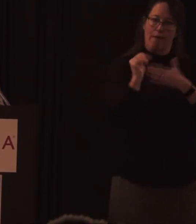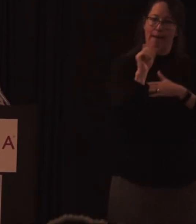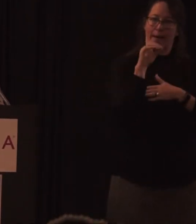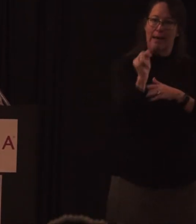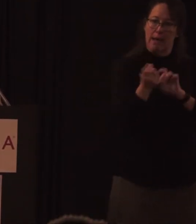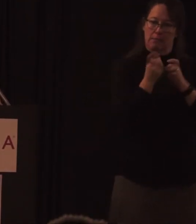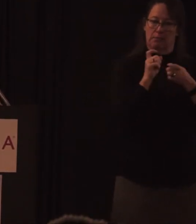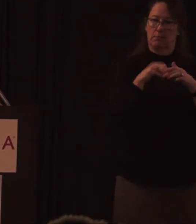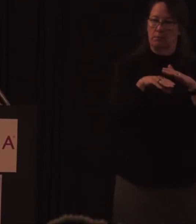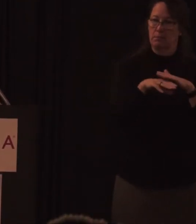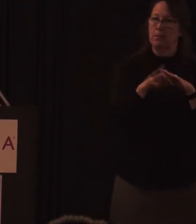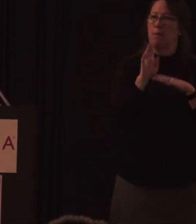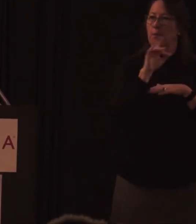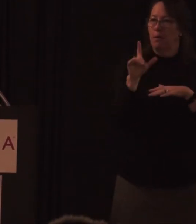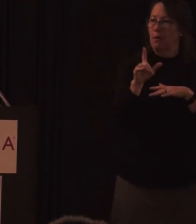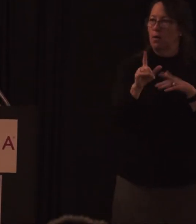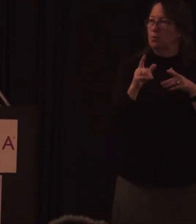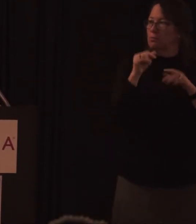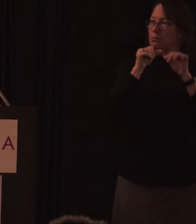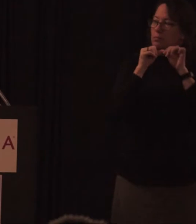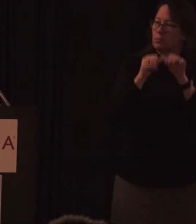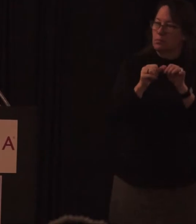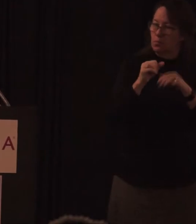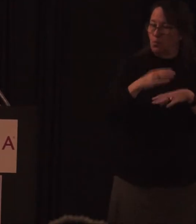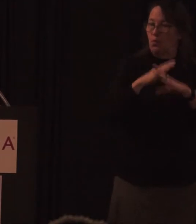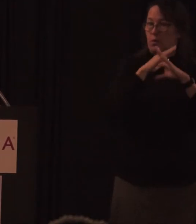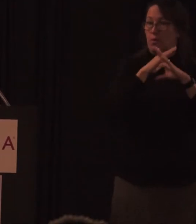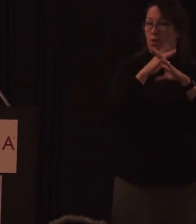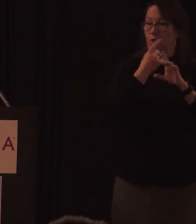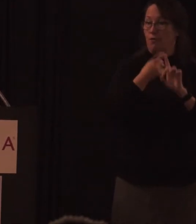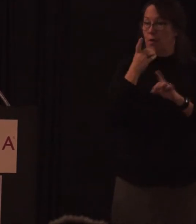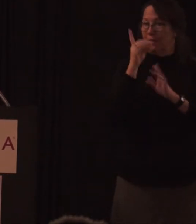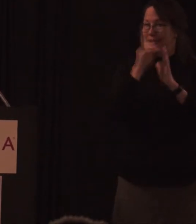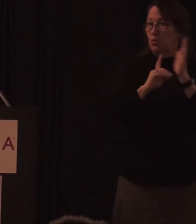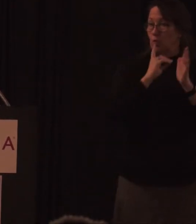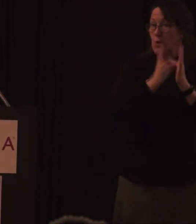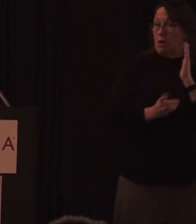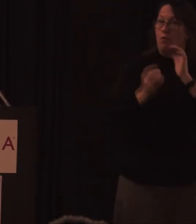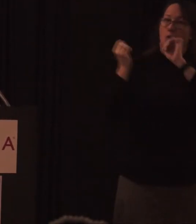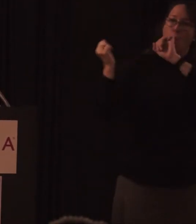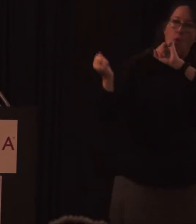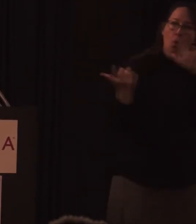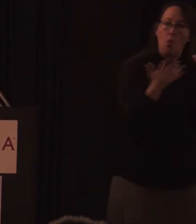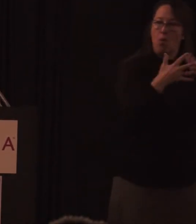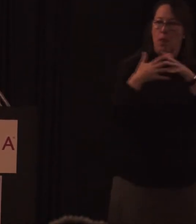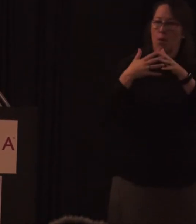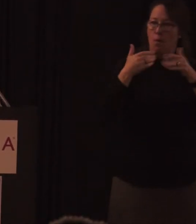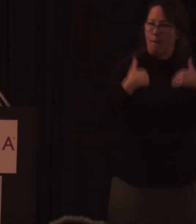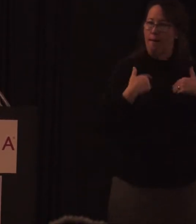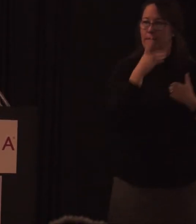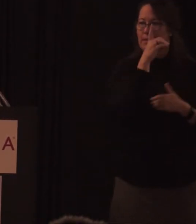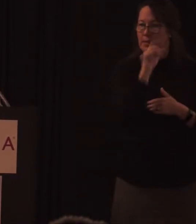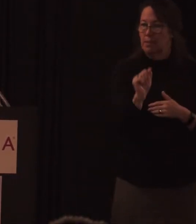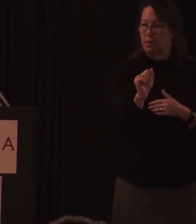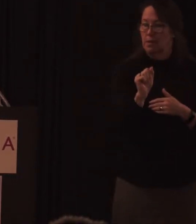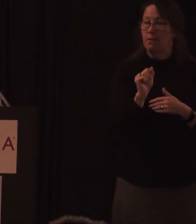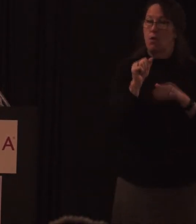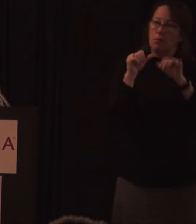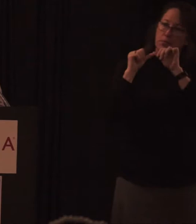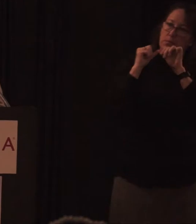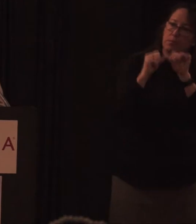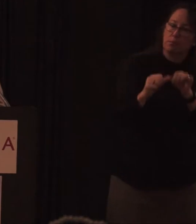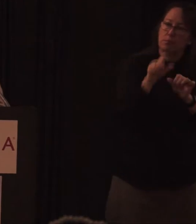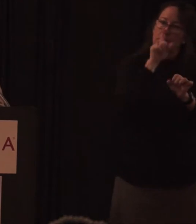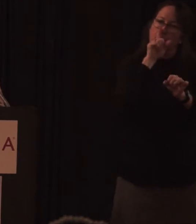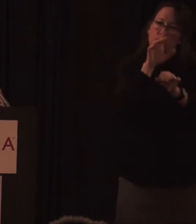ADA Amendments Bill to ensure continuing protections from discrimination for all Americans with disabilities. For his ongoing